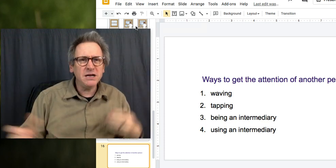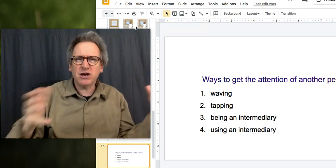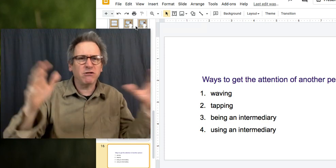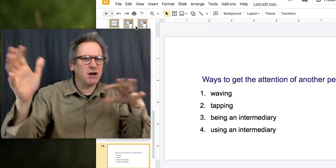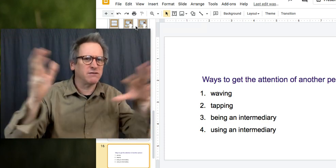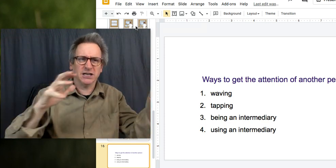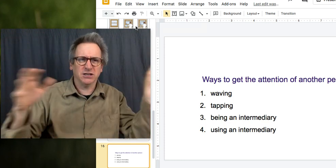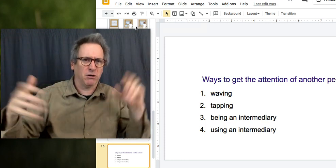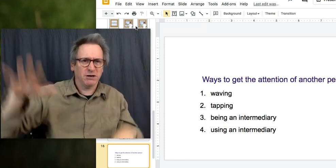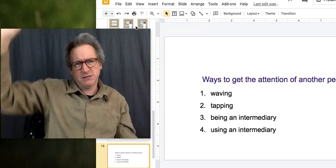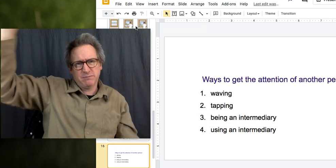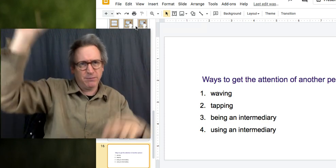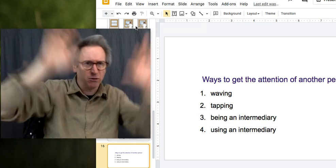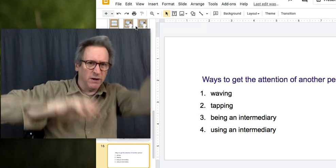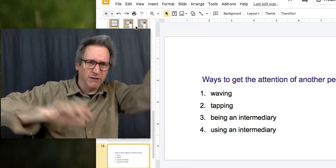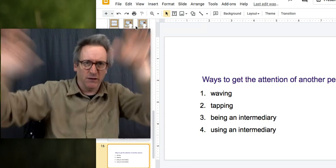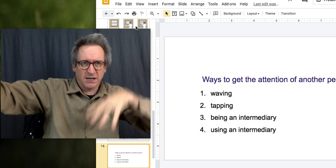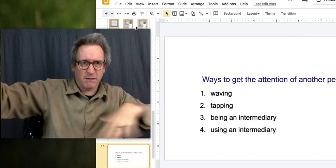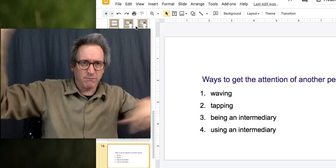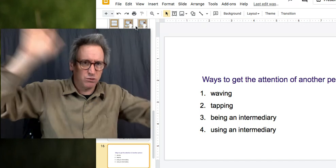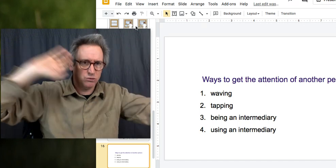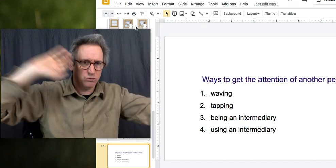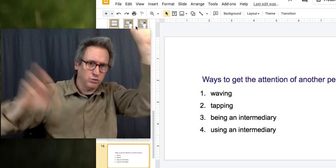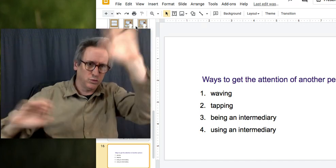But in general conversation, parties, people are waving all the